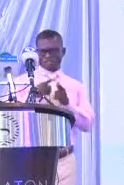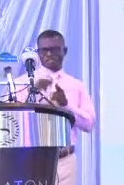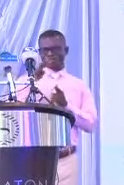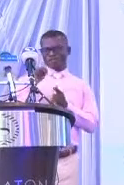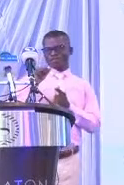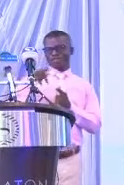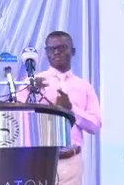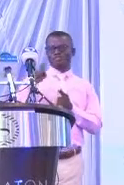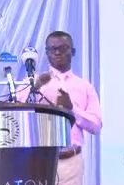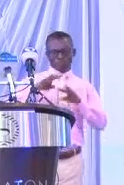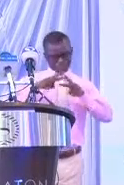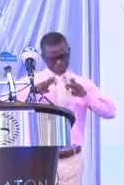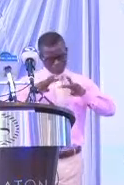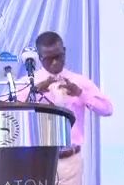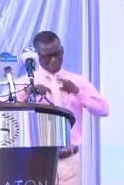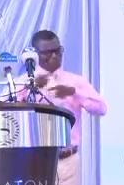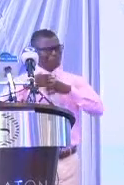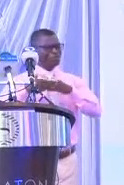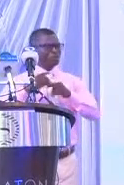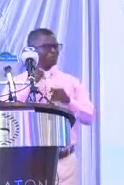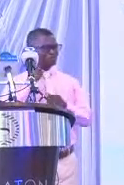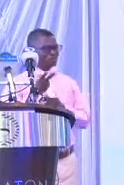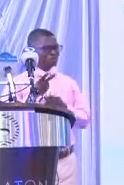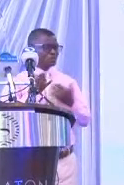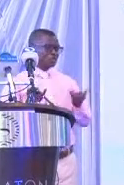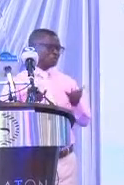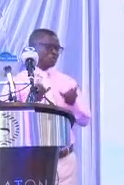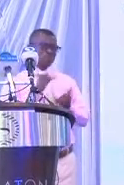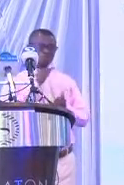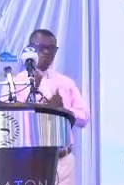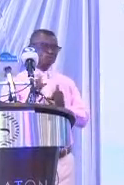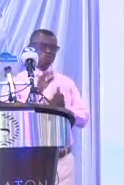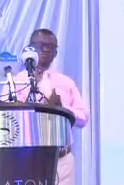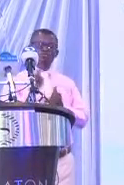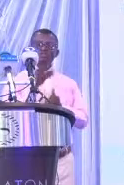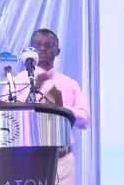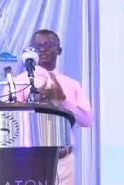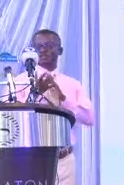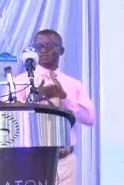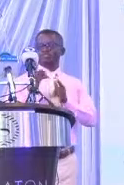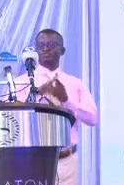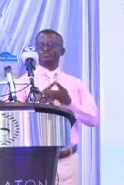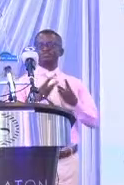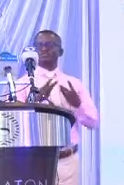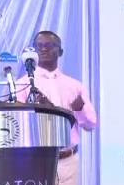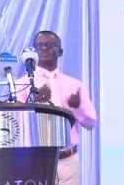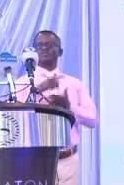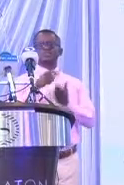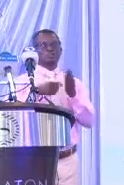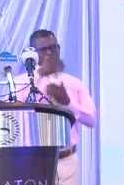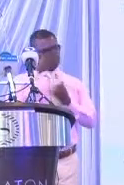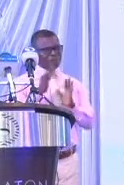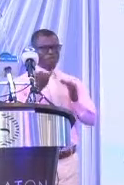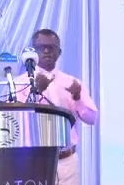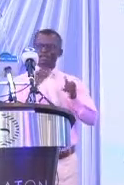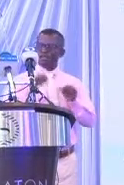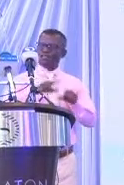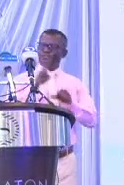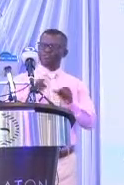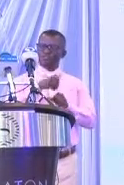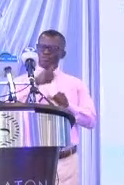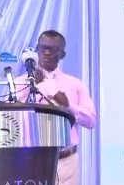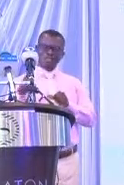their strategies and go back and say, oh, since we no longer need technology to combat trafficking, they will now be looking for alternative means, like maybe they will go back